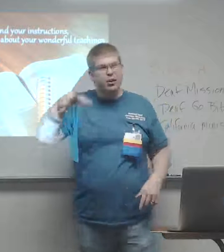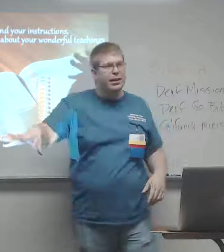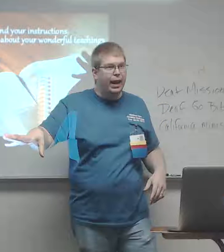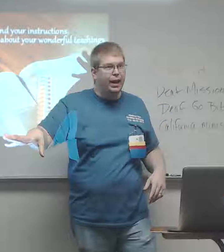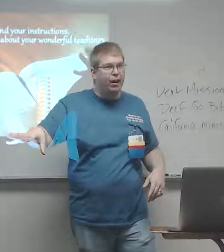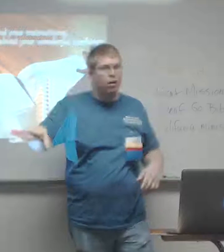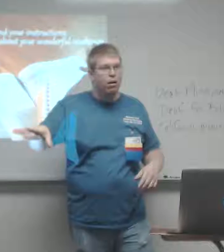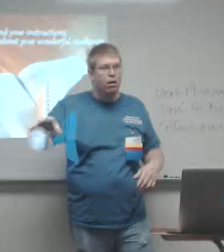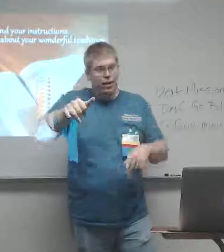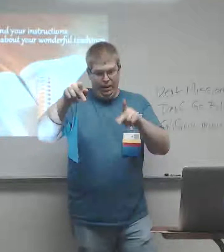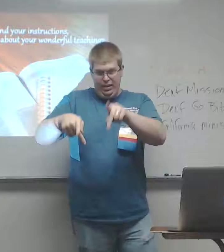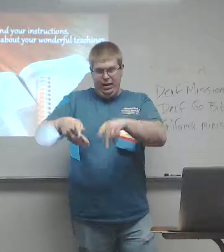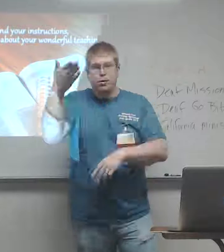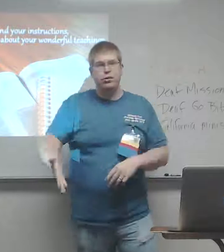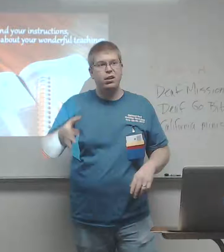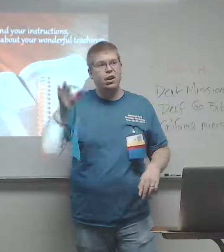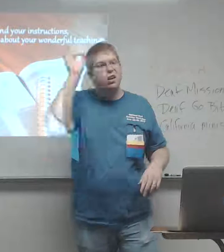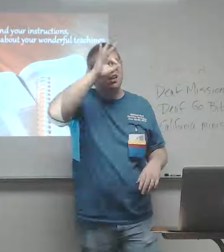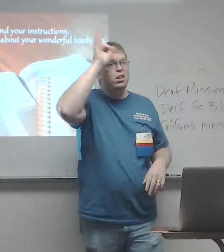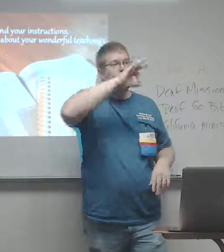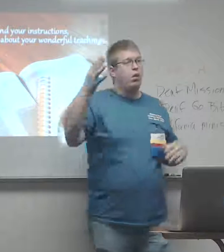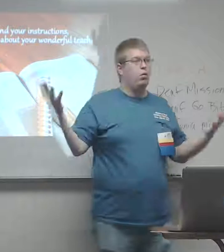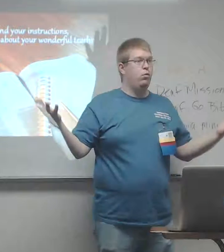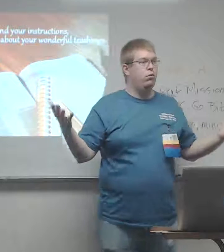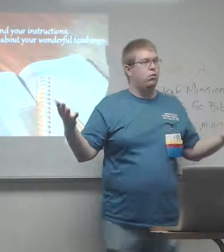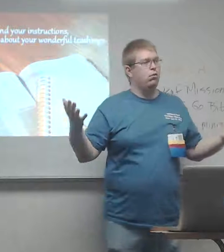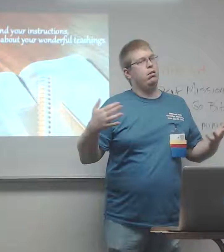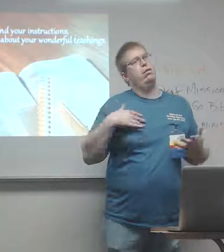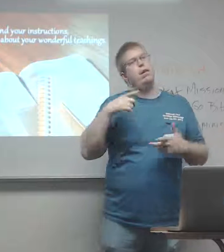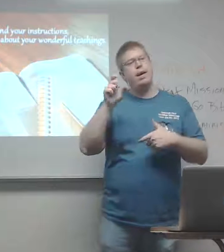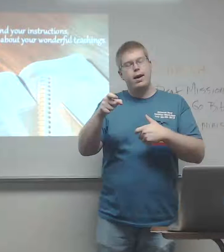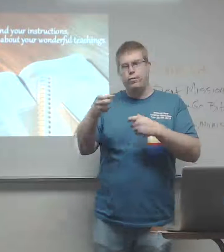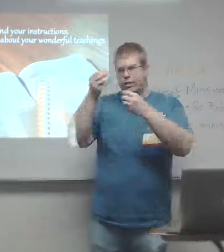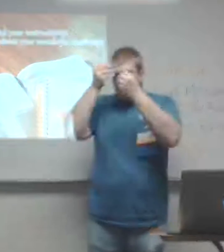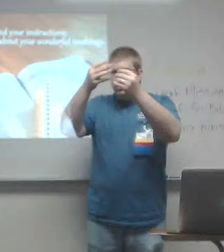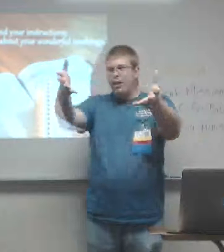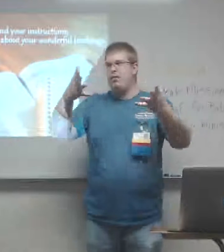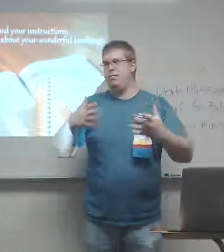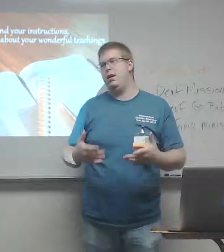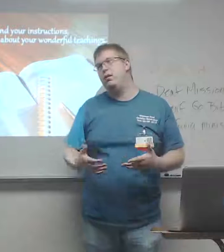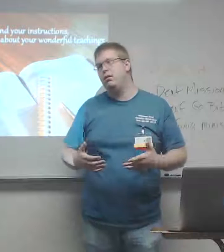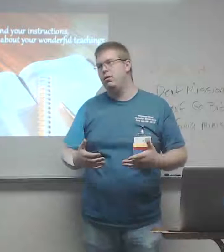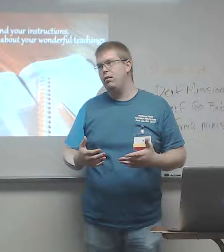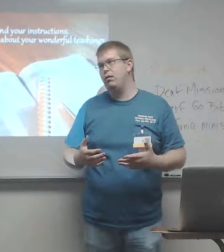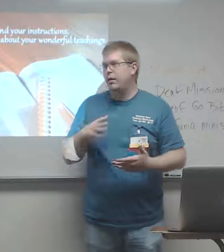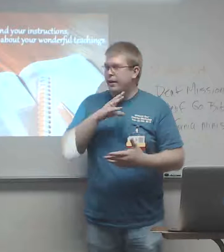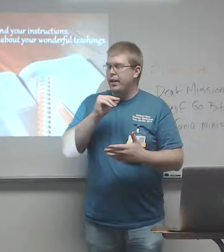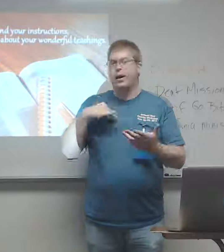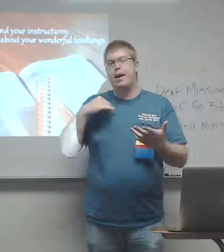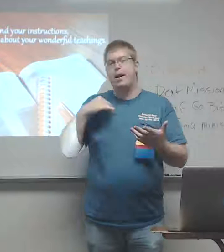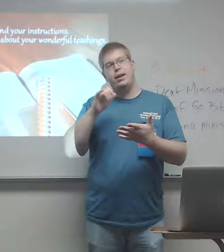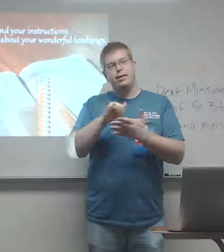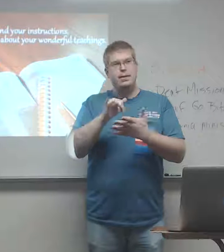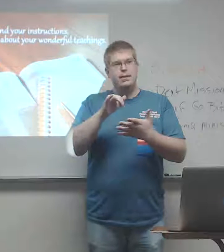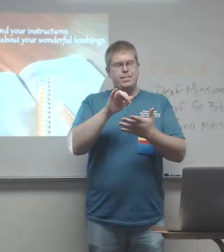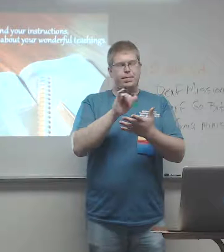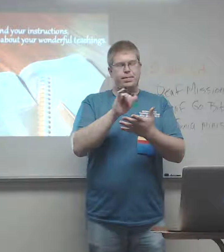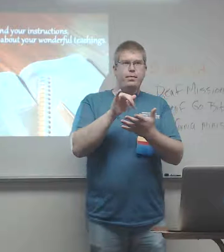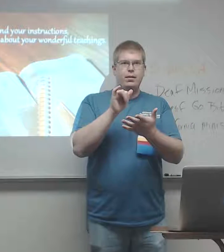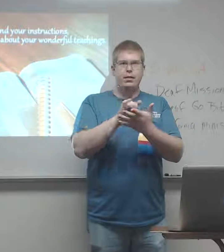doesn't care. That person doesn't know. And we need to let them know. And that's,